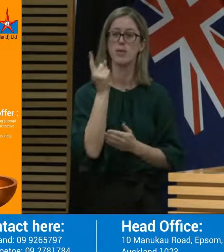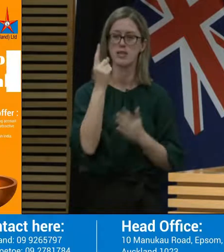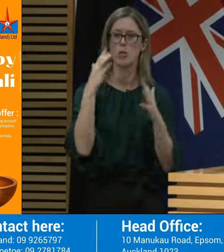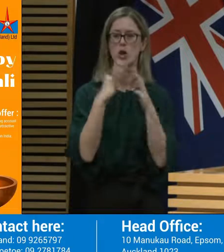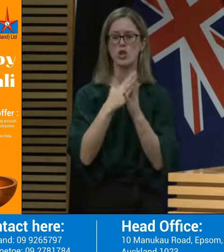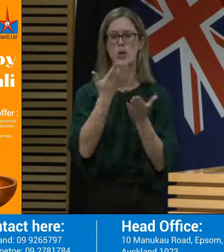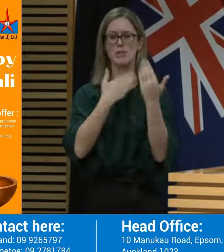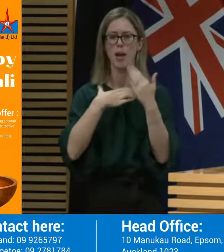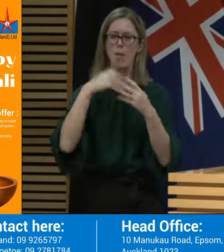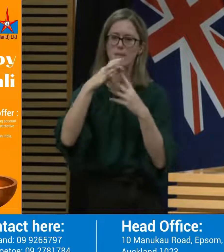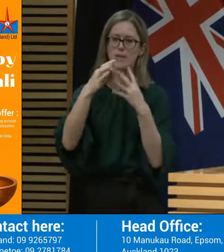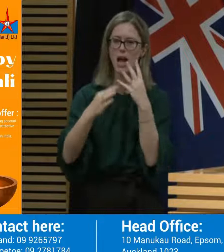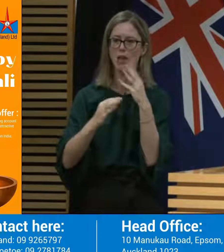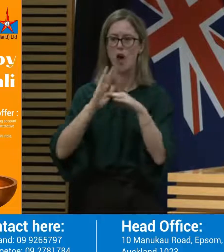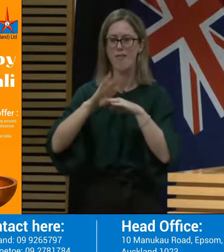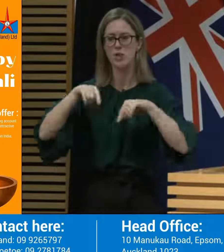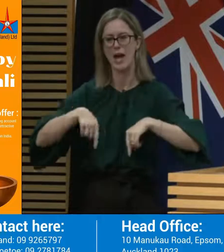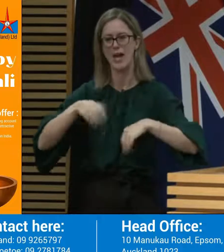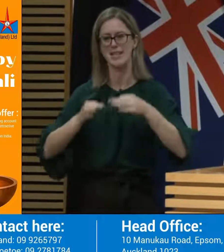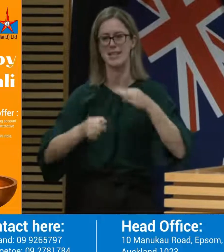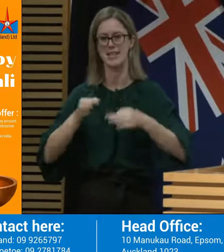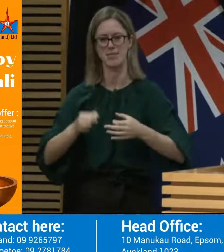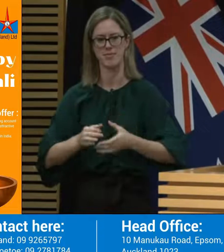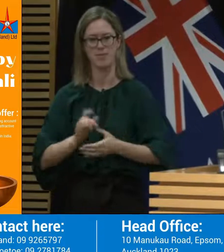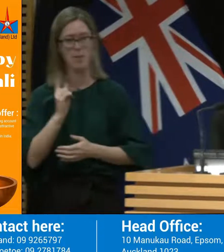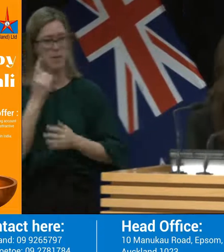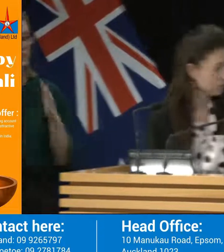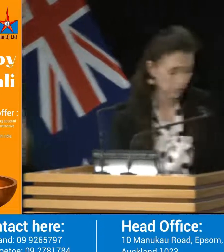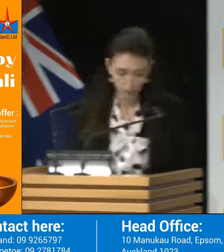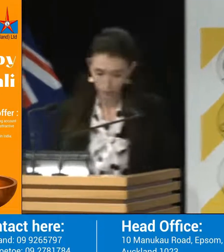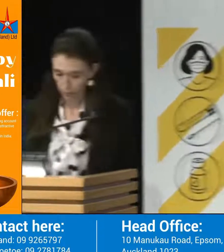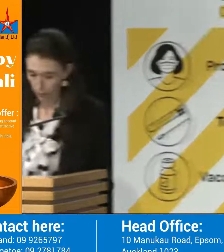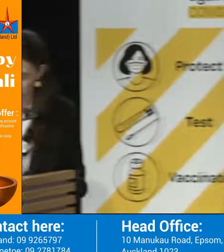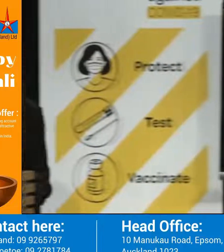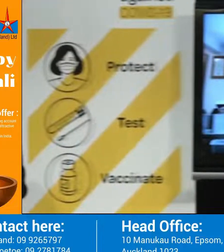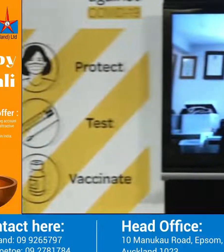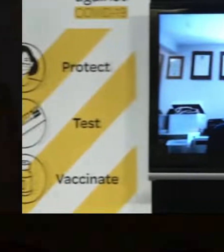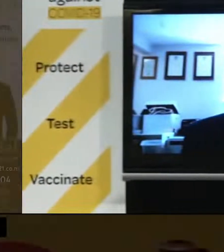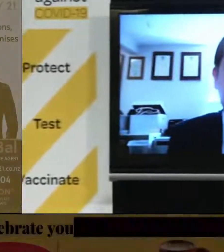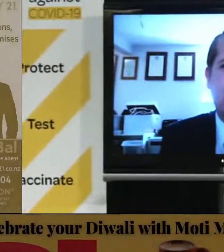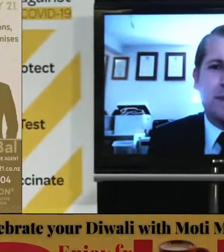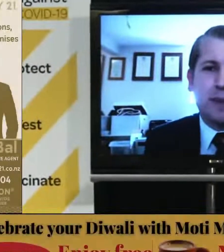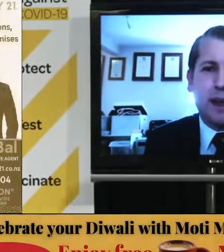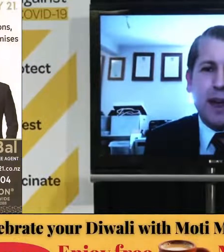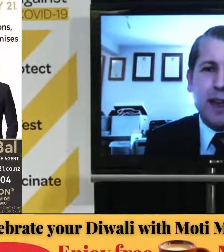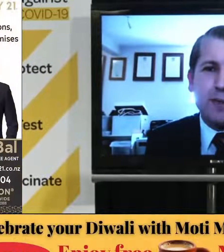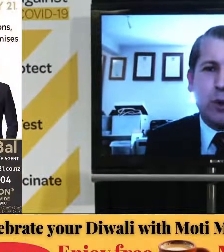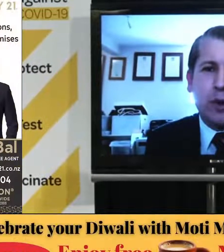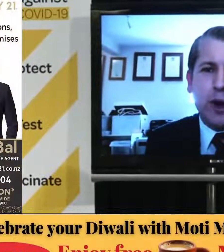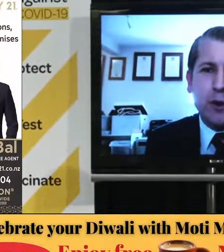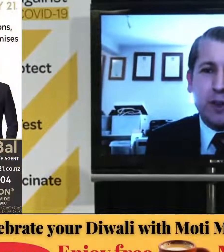to lay out more details of today's decision. Minister Wood. Thank you, Prime Minister.